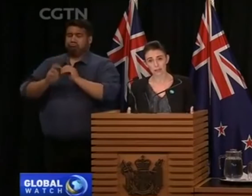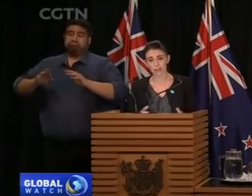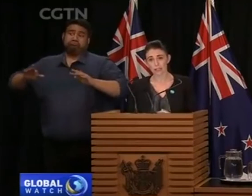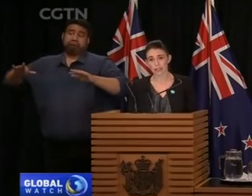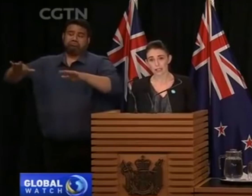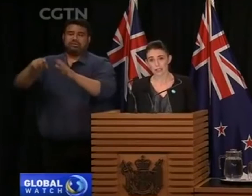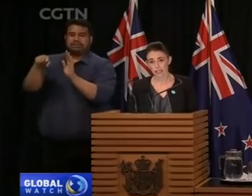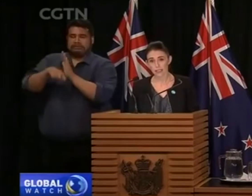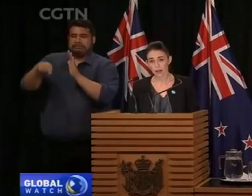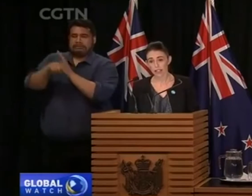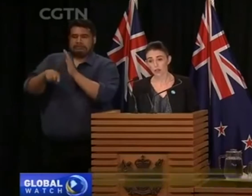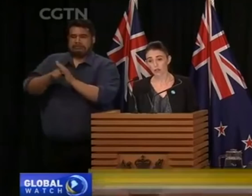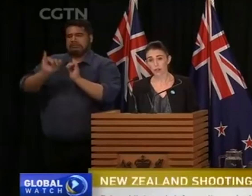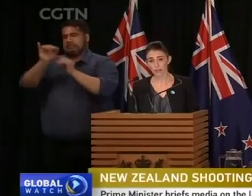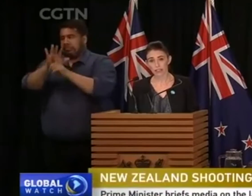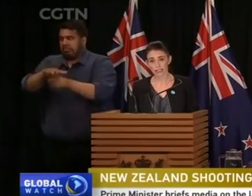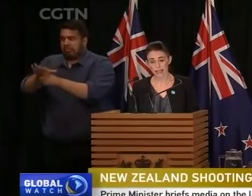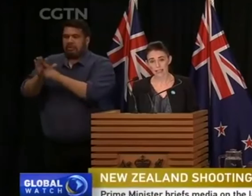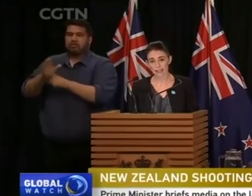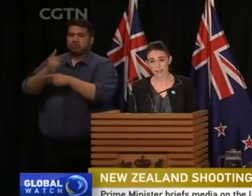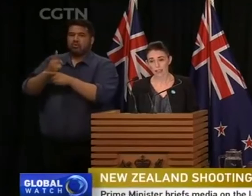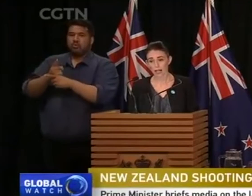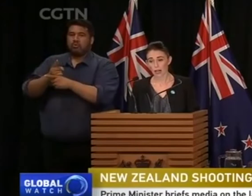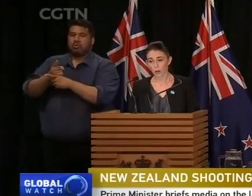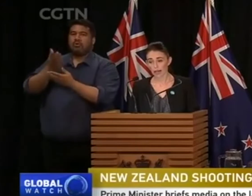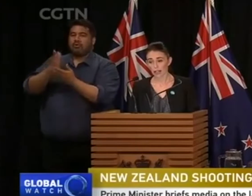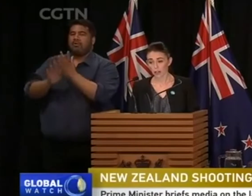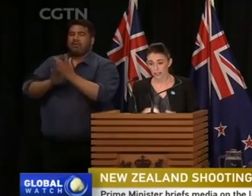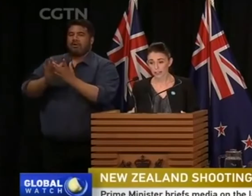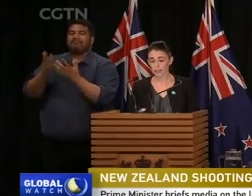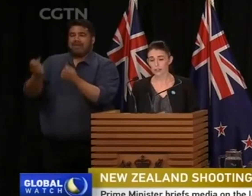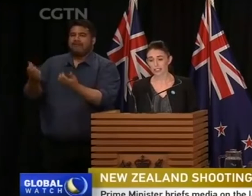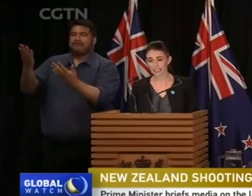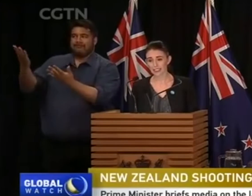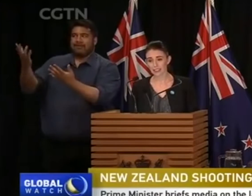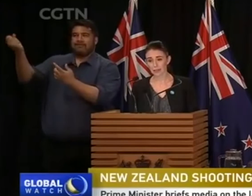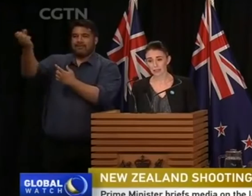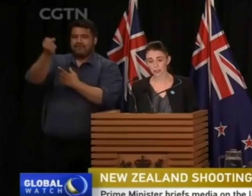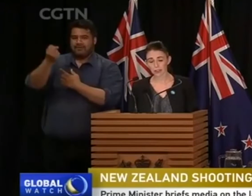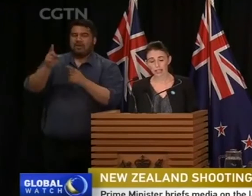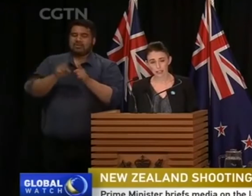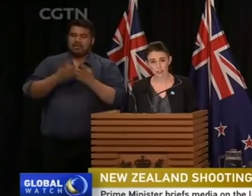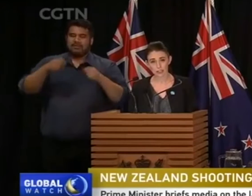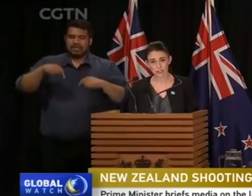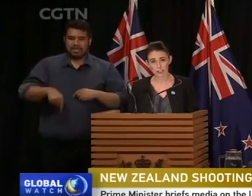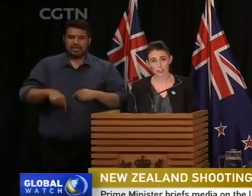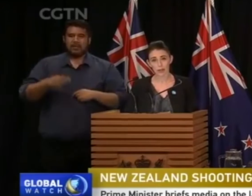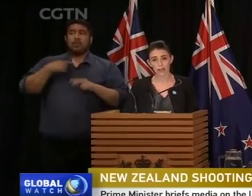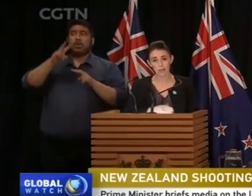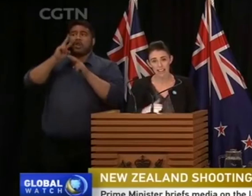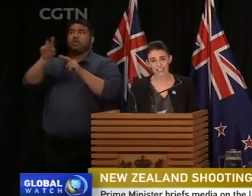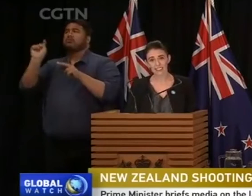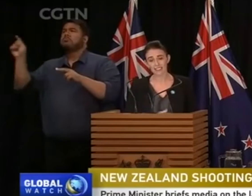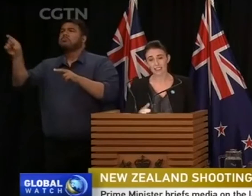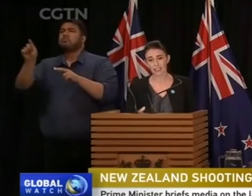have experienced these kinds of horrific attacks. We are looking to the lessons that have been learned in other jurisdictions